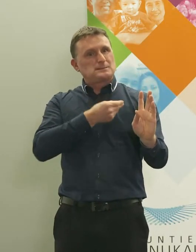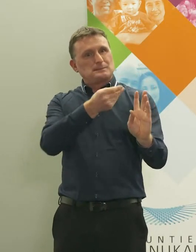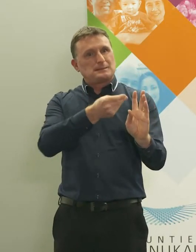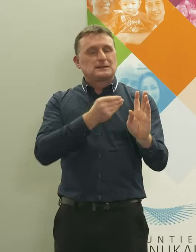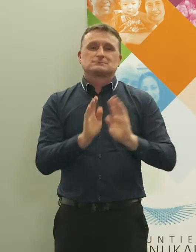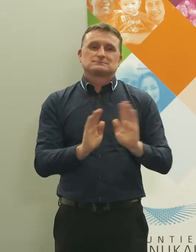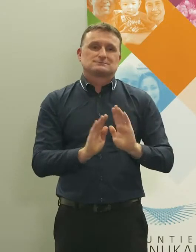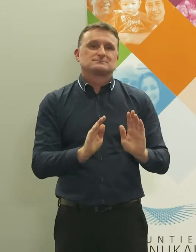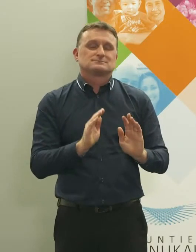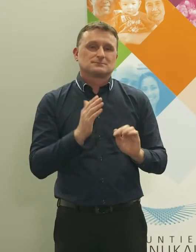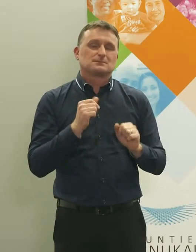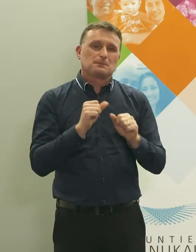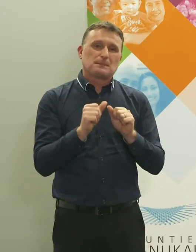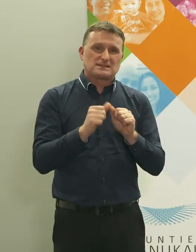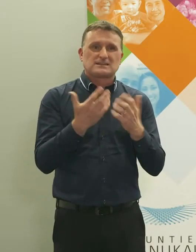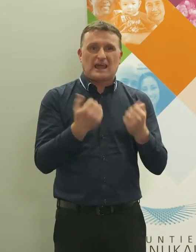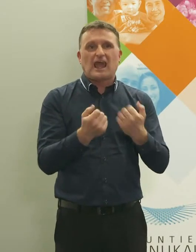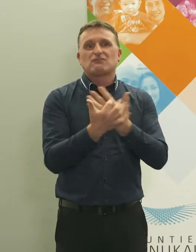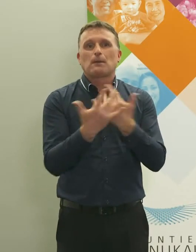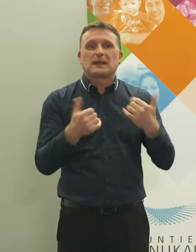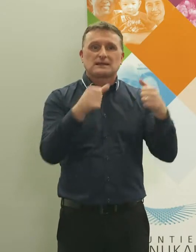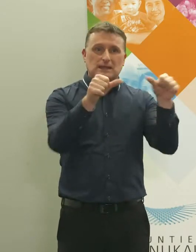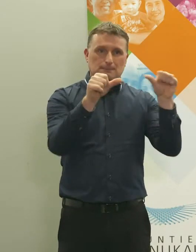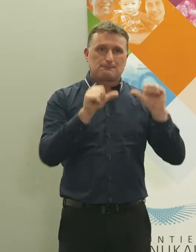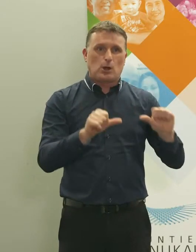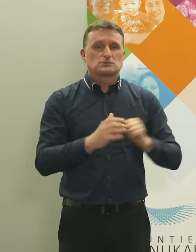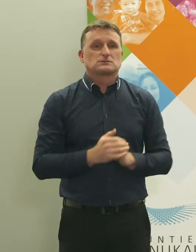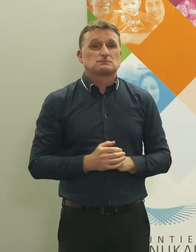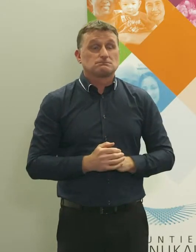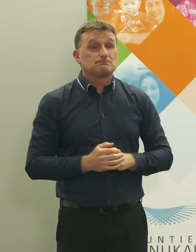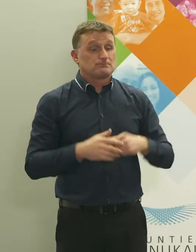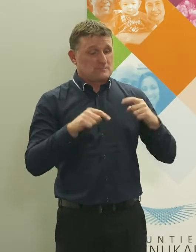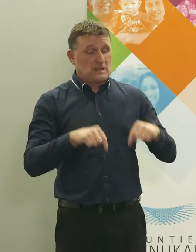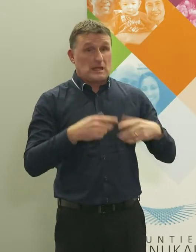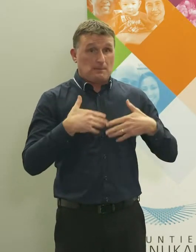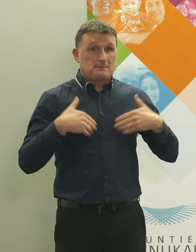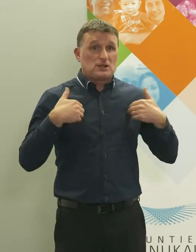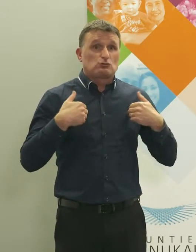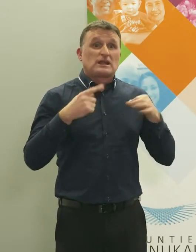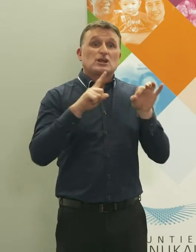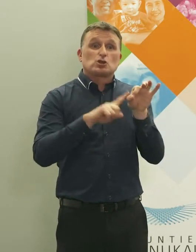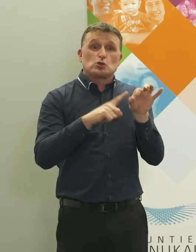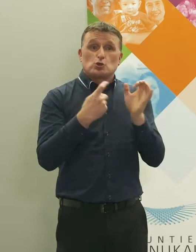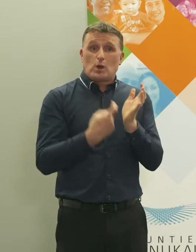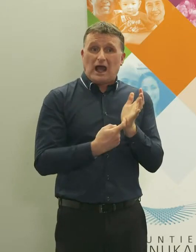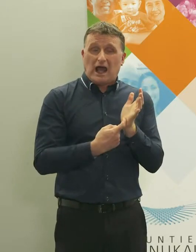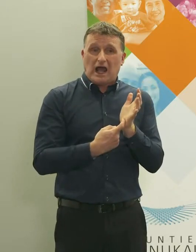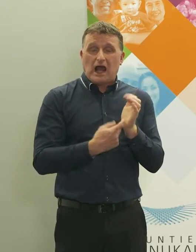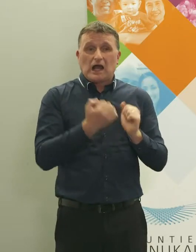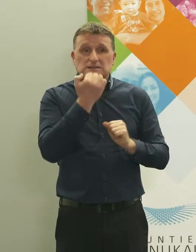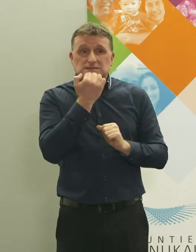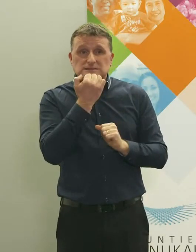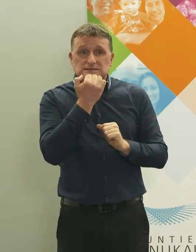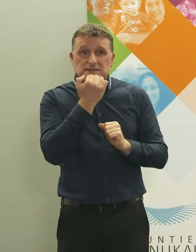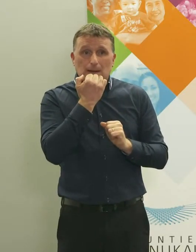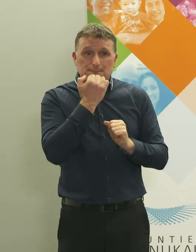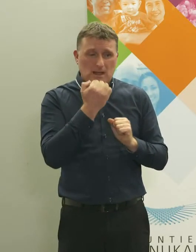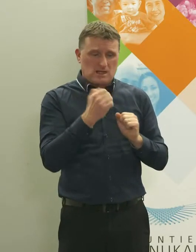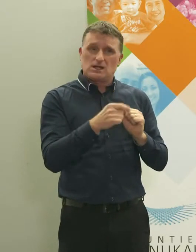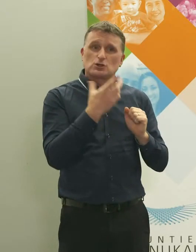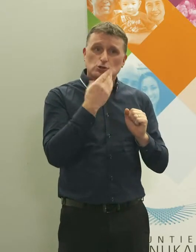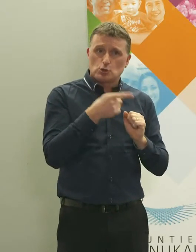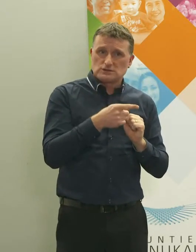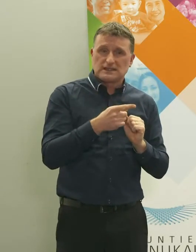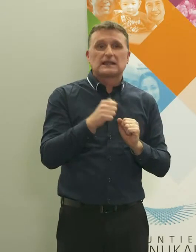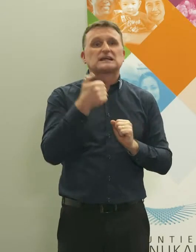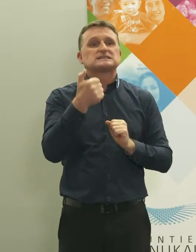The Ministry, or we have been asked, is the QR code data being used? The Ministry have issued 6 alerts to people who have the